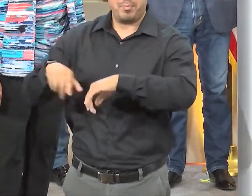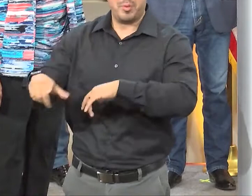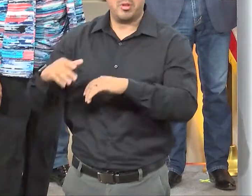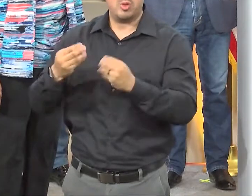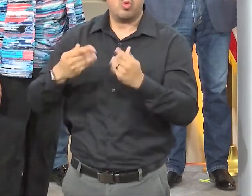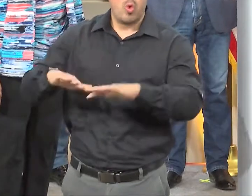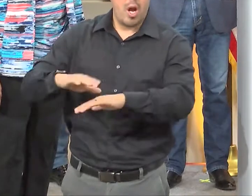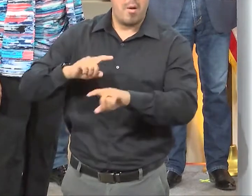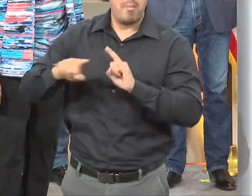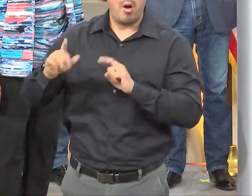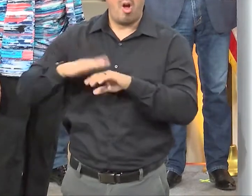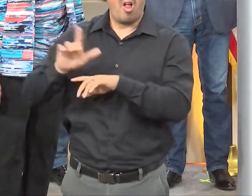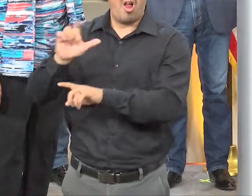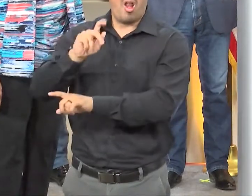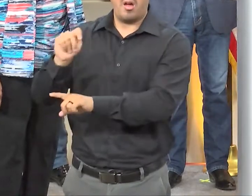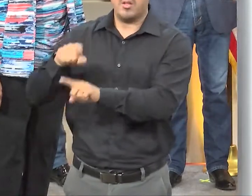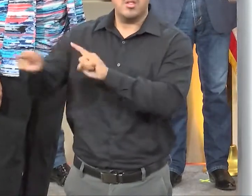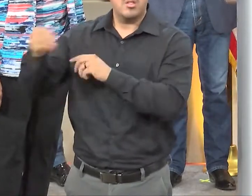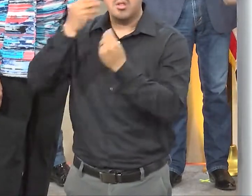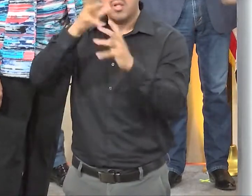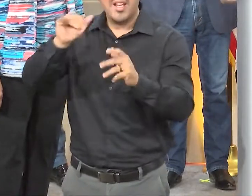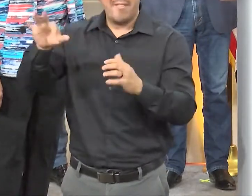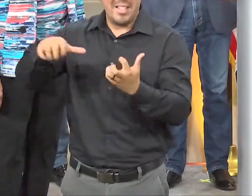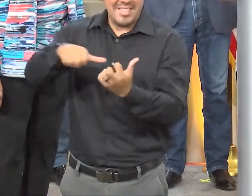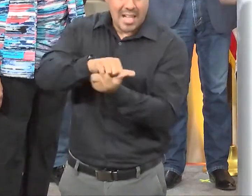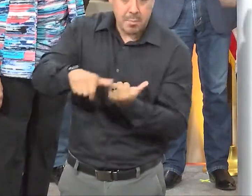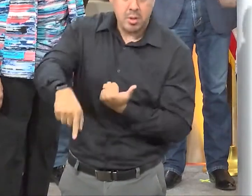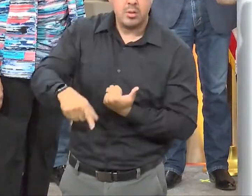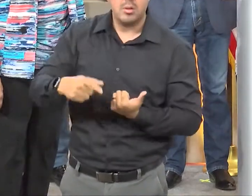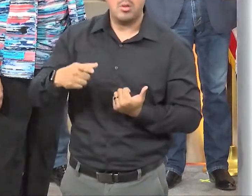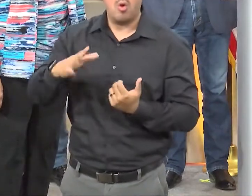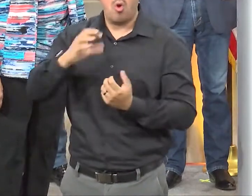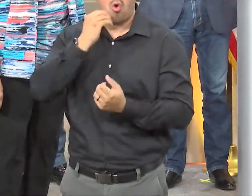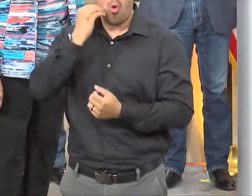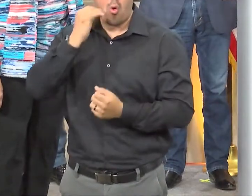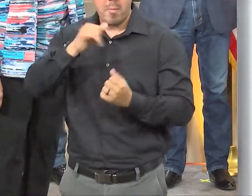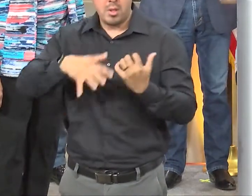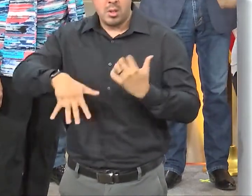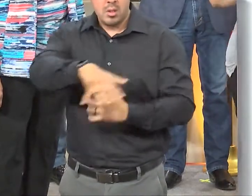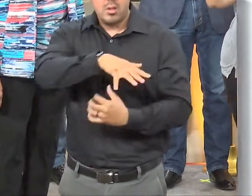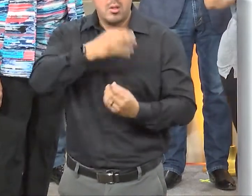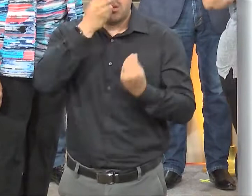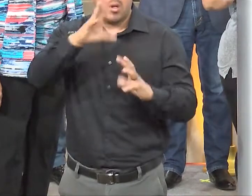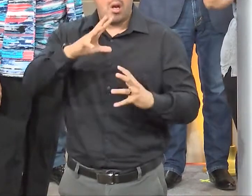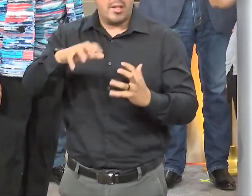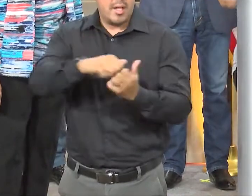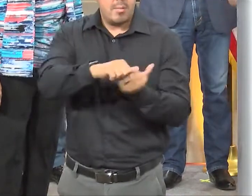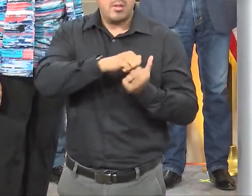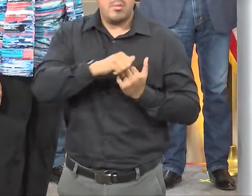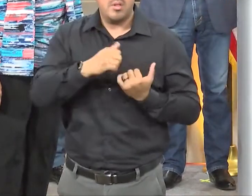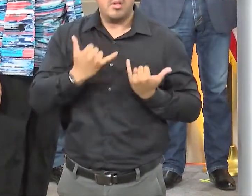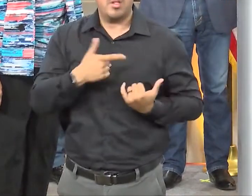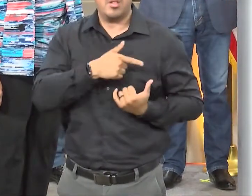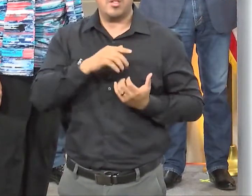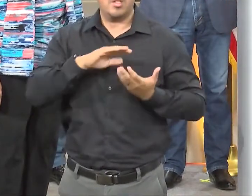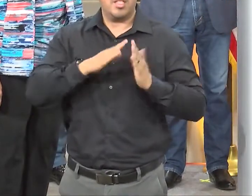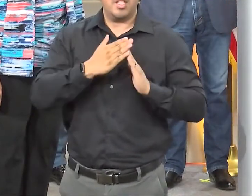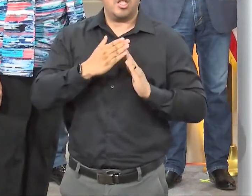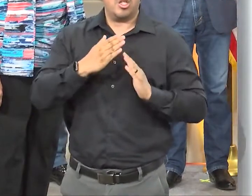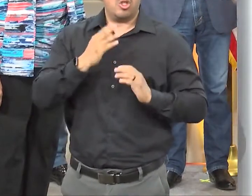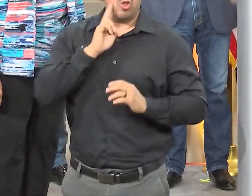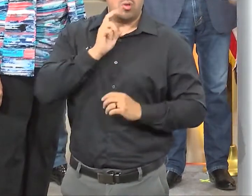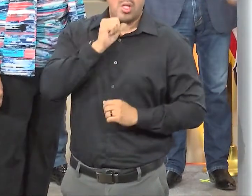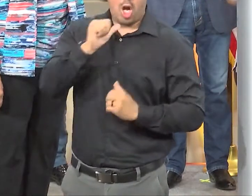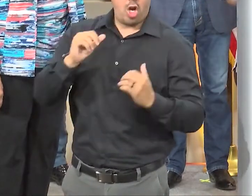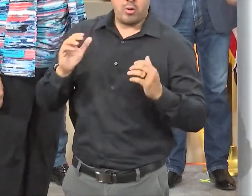get this, they don't even care about the damage that they've done to the homes surrounding it, which is why the city of Houston doesn't even encourage